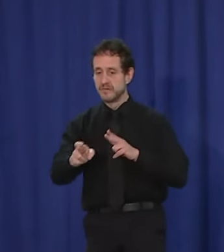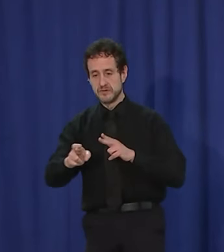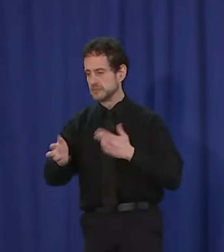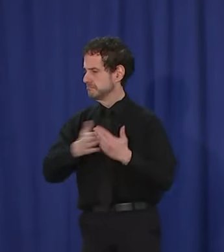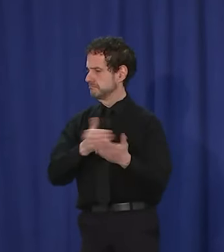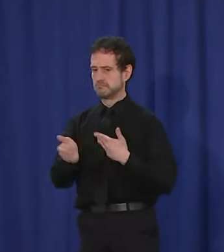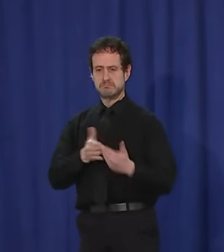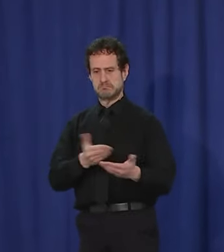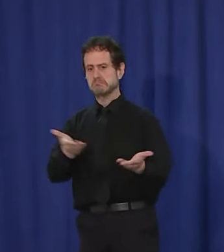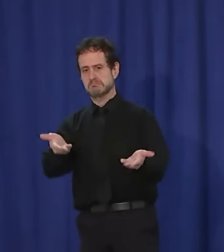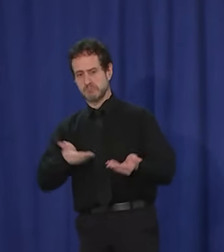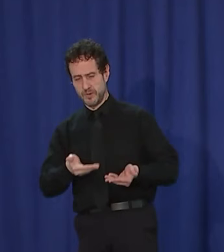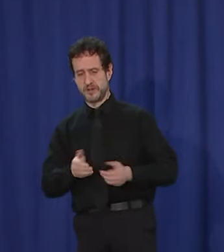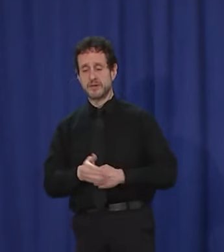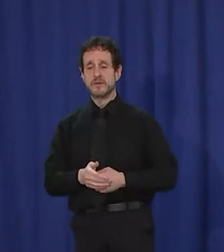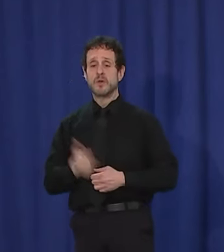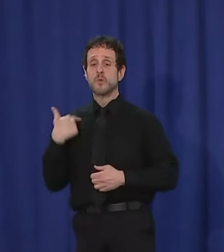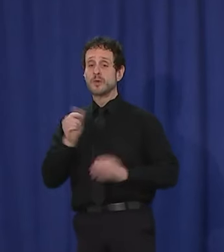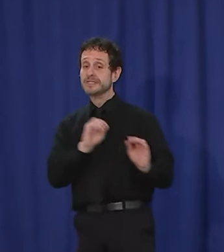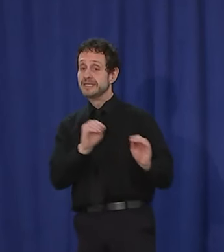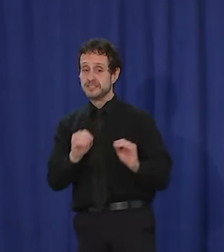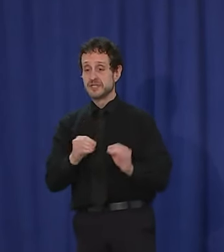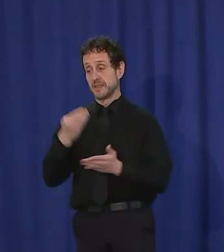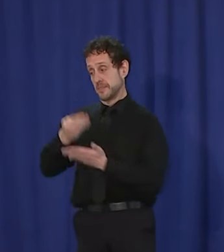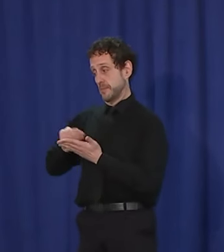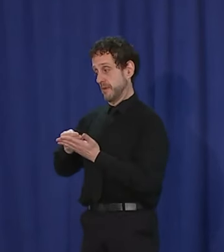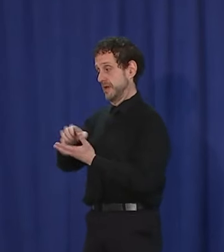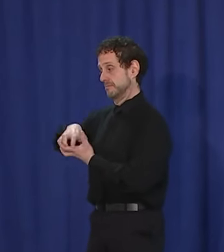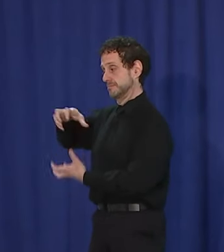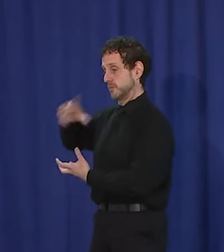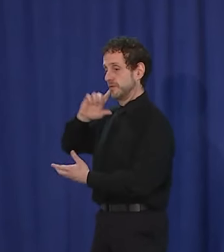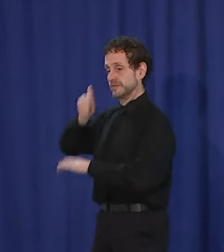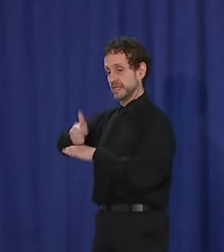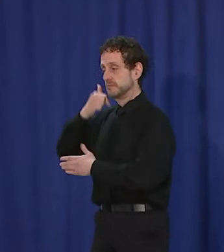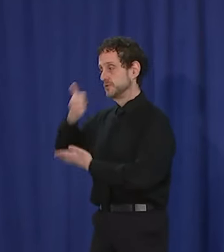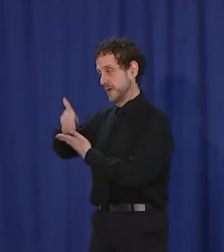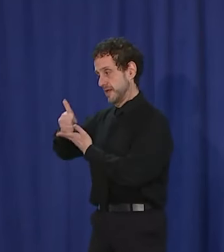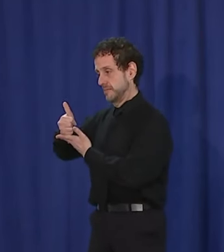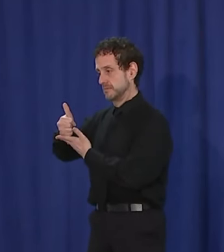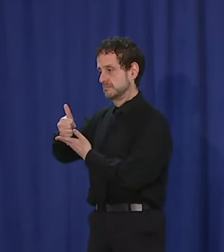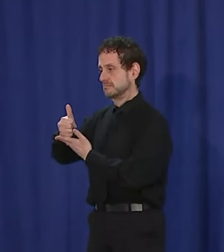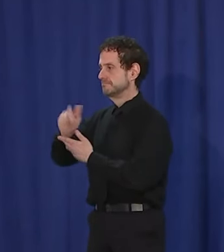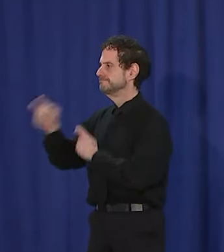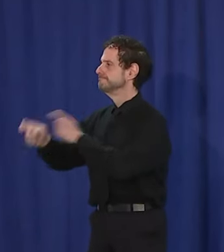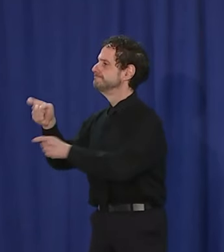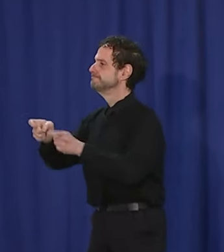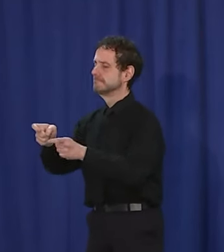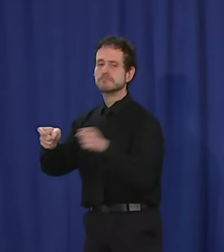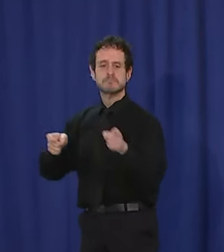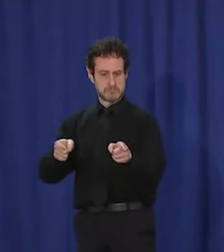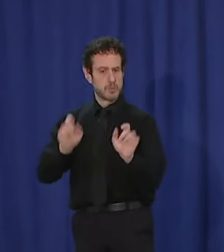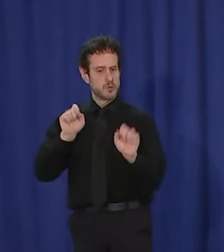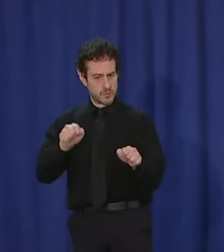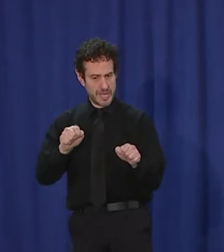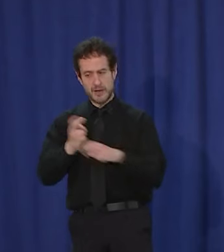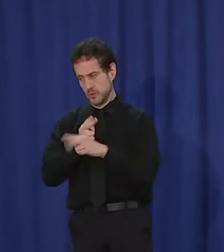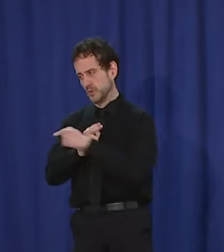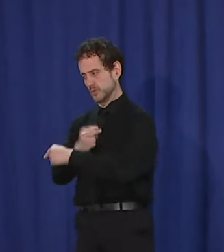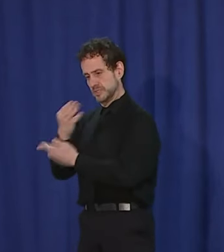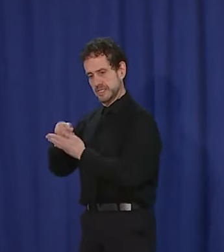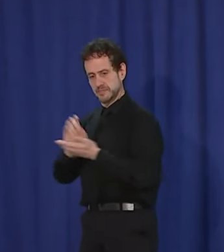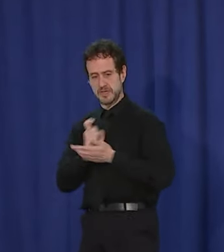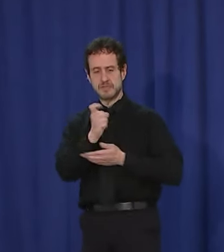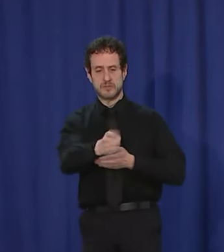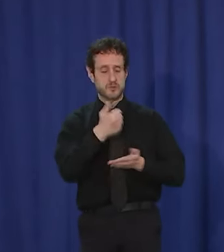that these funds that we've set up are available to them. But having codifying that and not